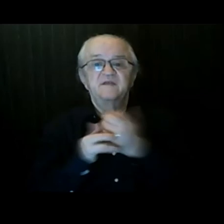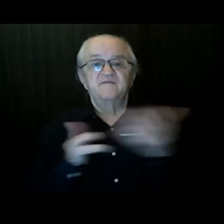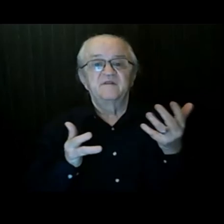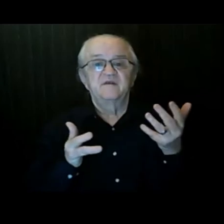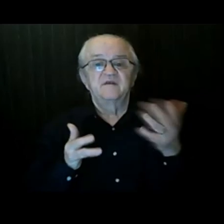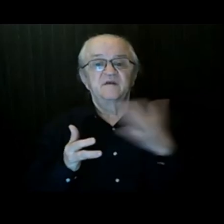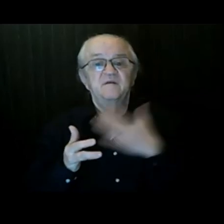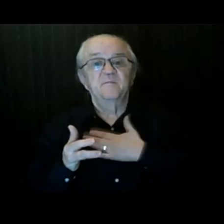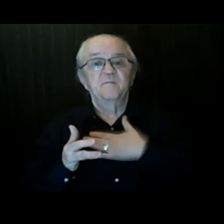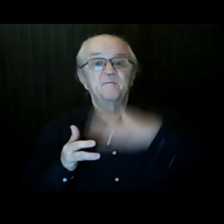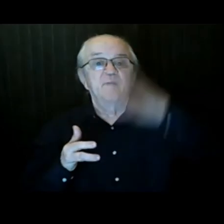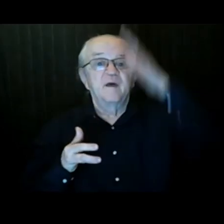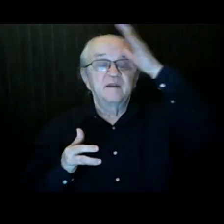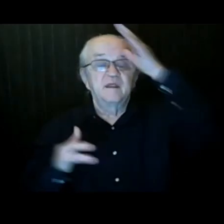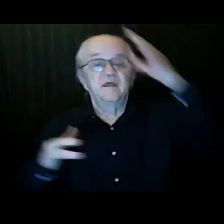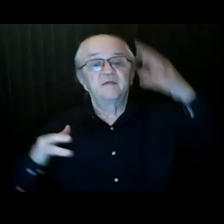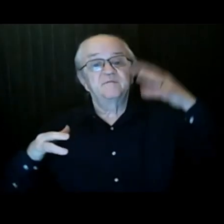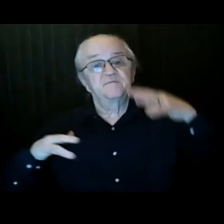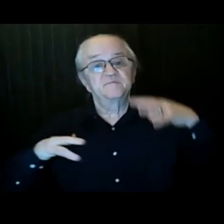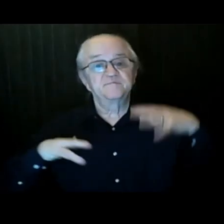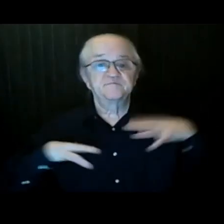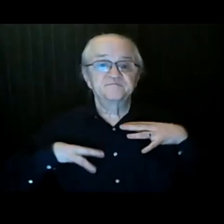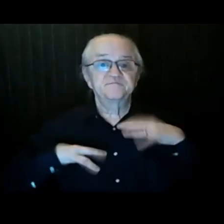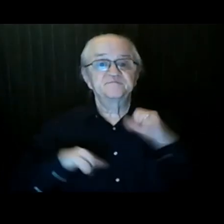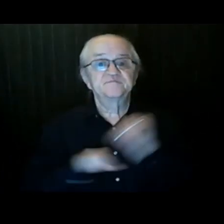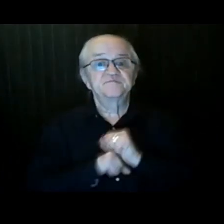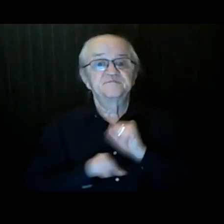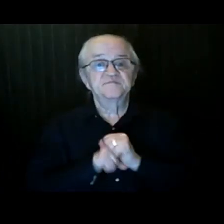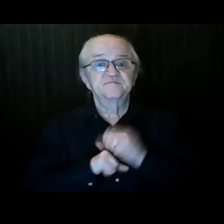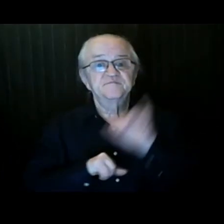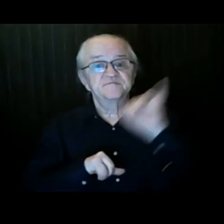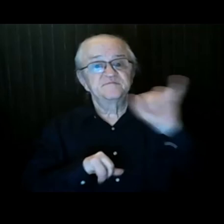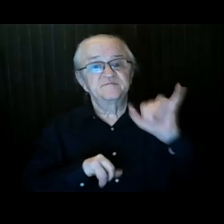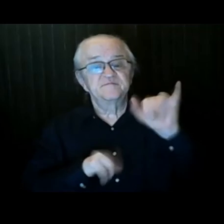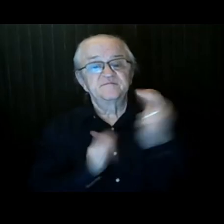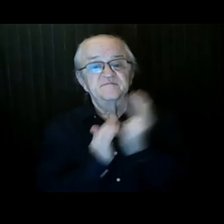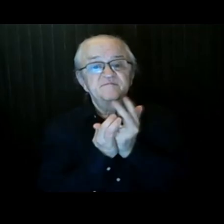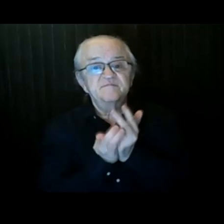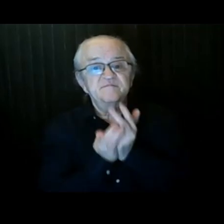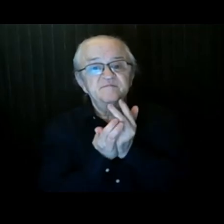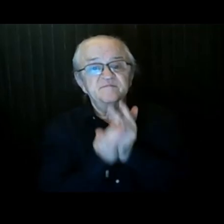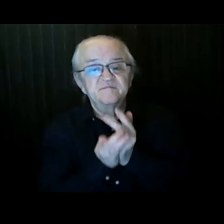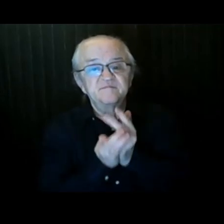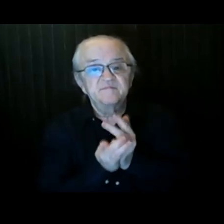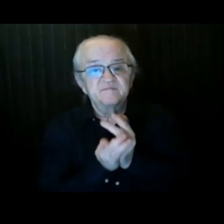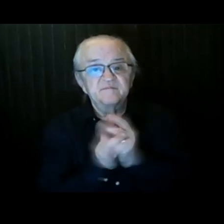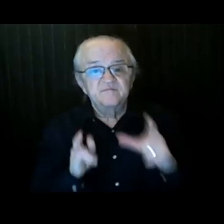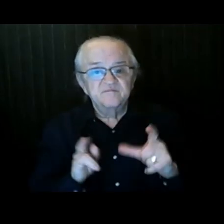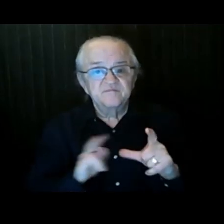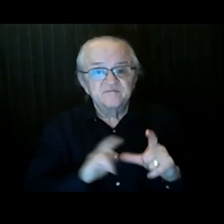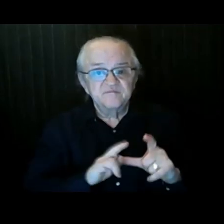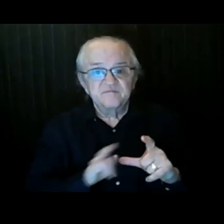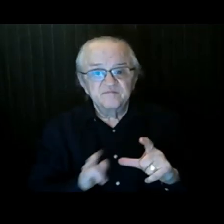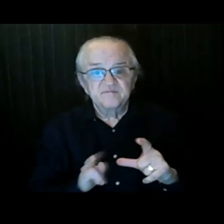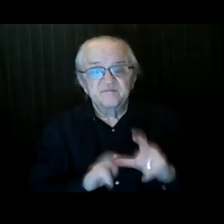My dad would get off work on the ship he was working on, where he was a radar tracking technician for the Apollo project. And he